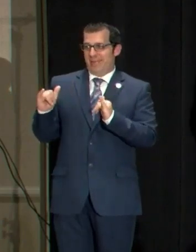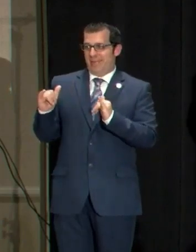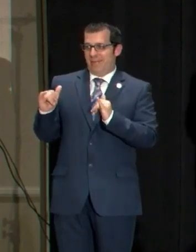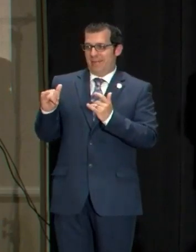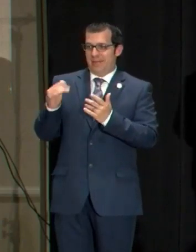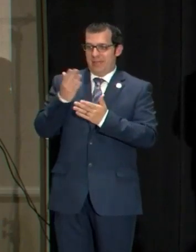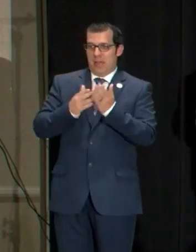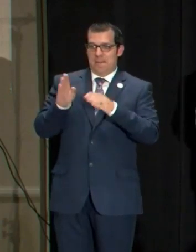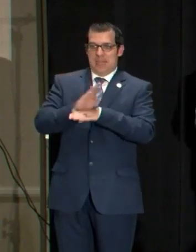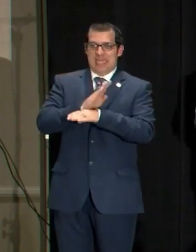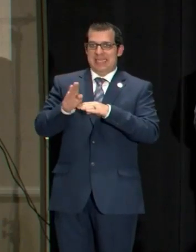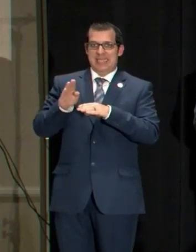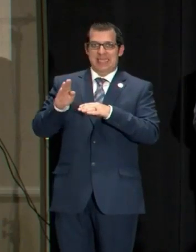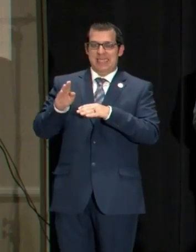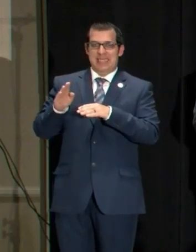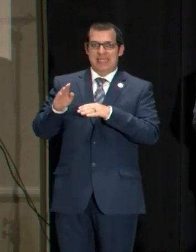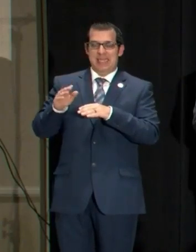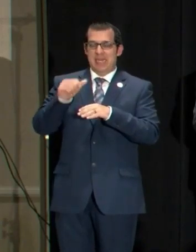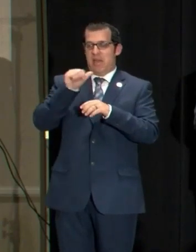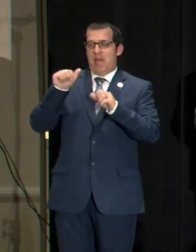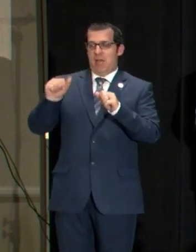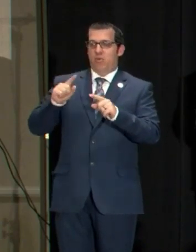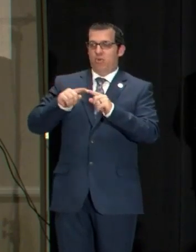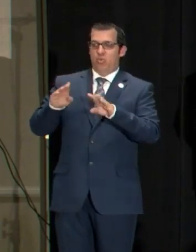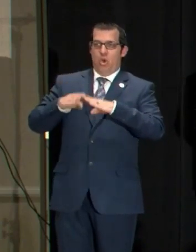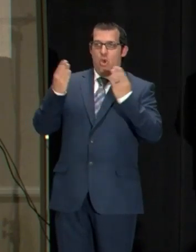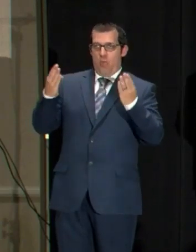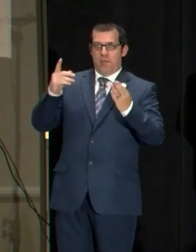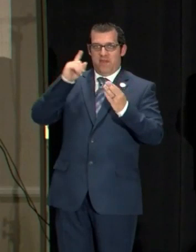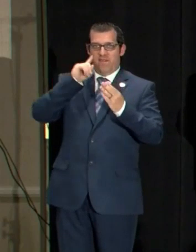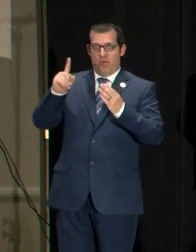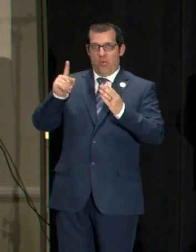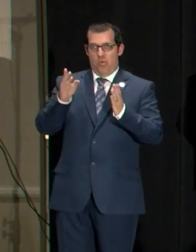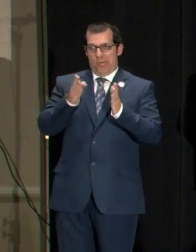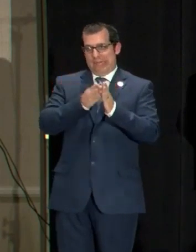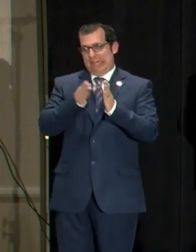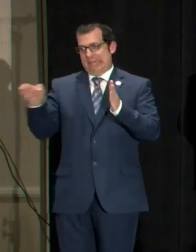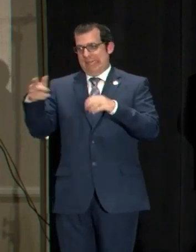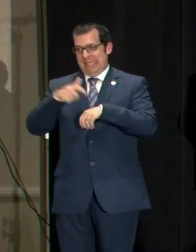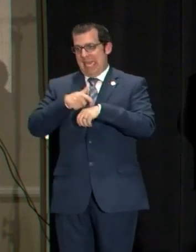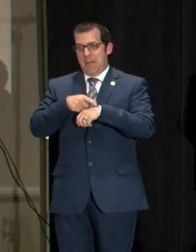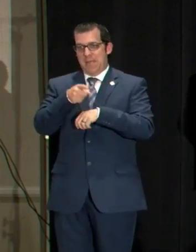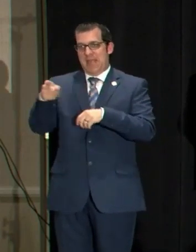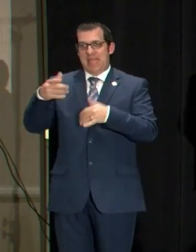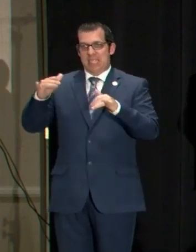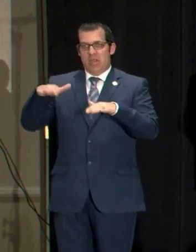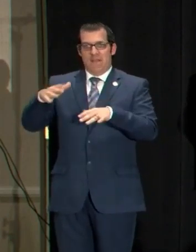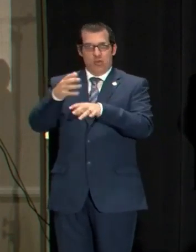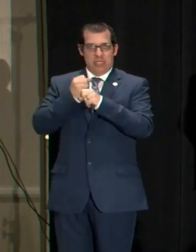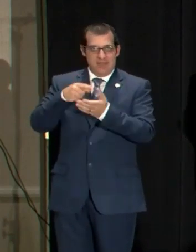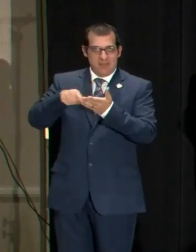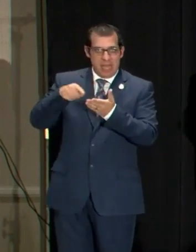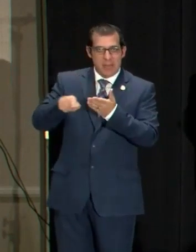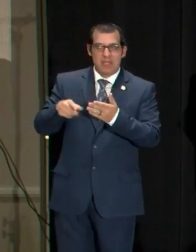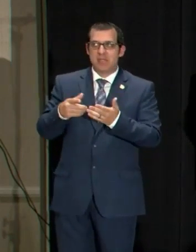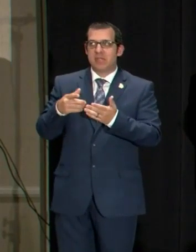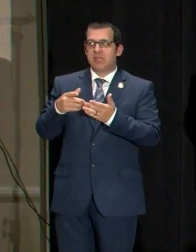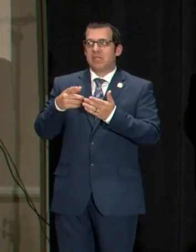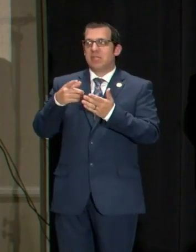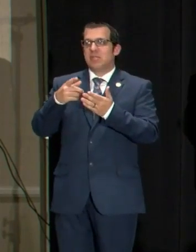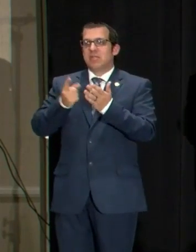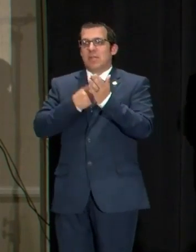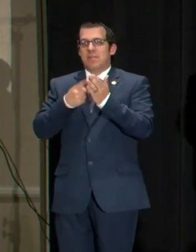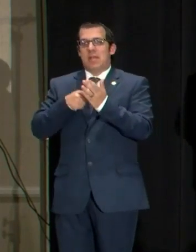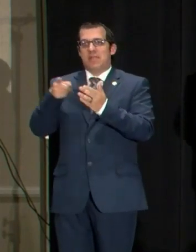some businesses that weren't able to open for an extended amount of time that still haven't received those payments. Sometimes there's those late